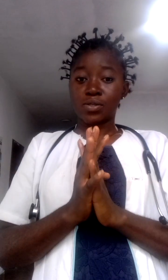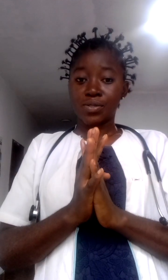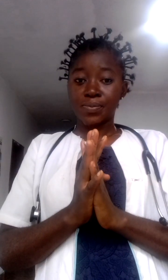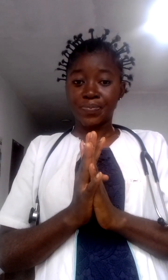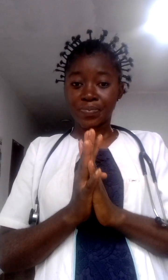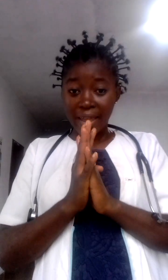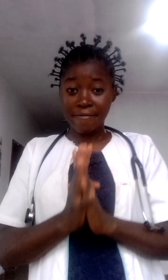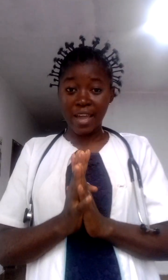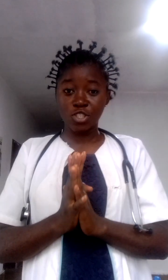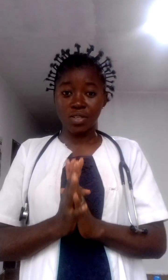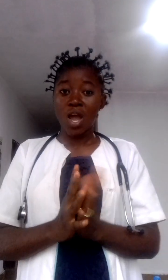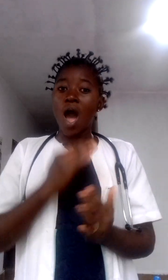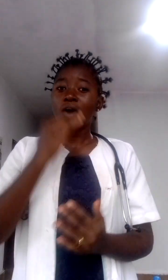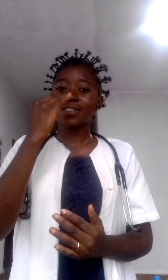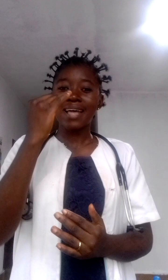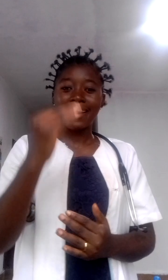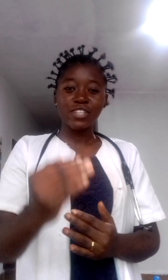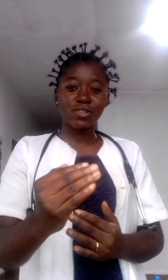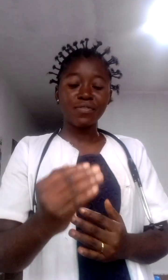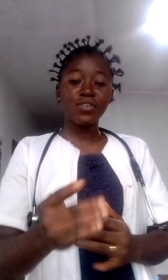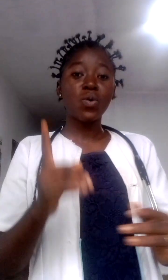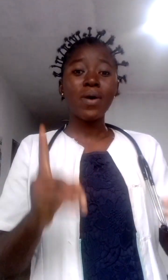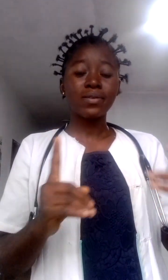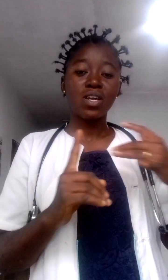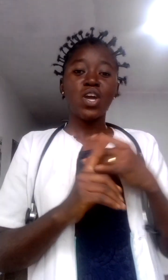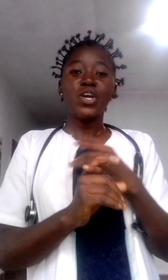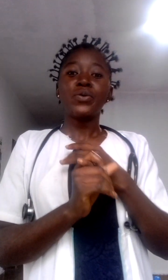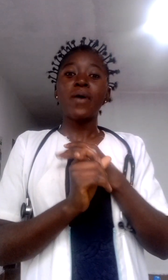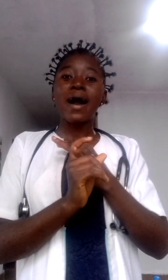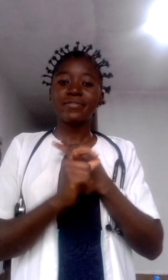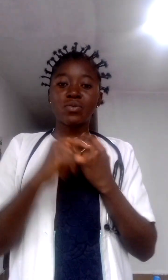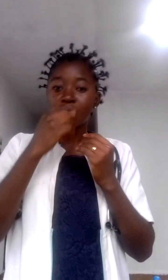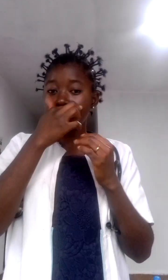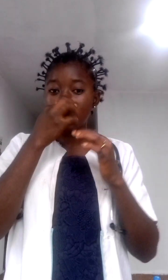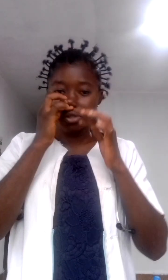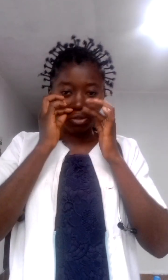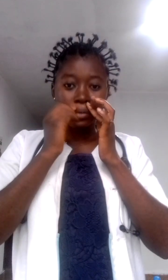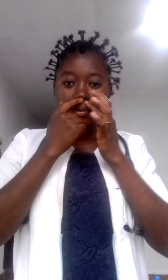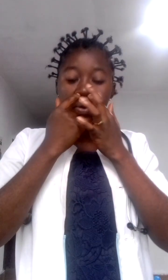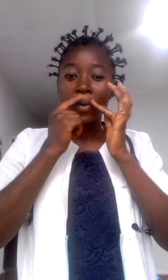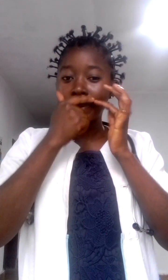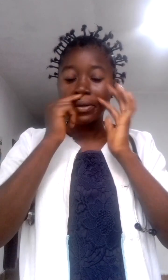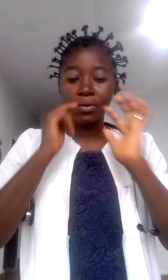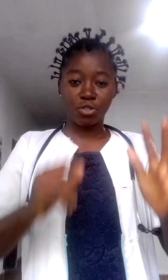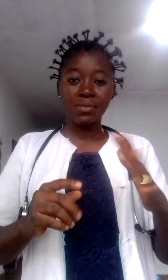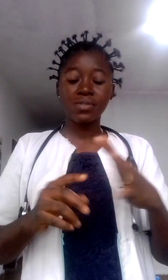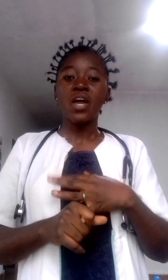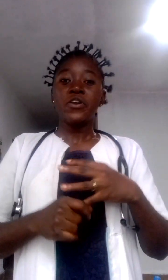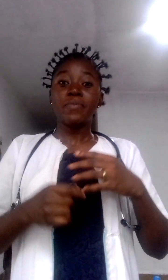measles infection? I'll just highlight a few. One, you have runny nostrils. You might